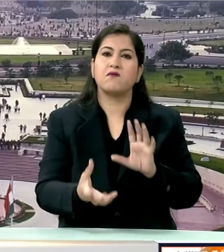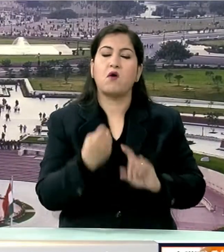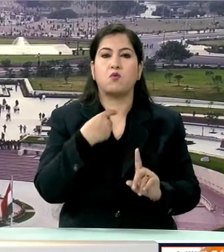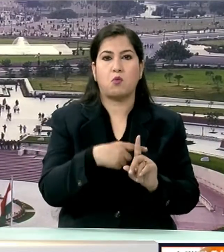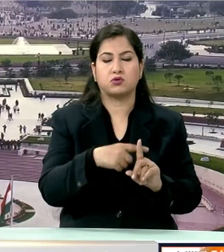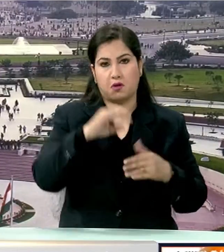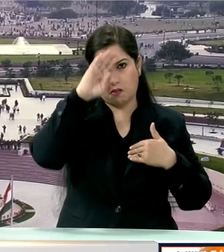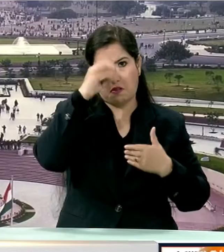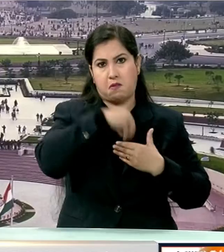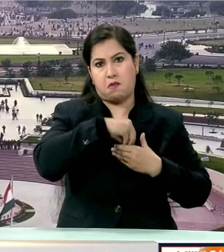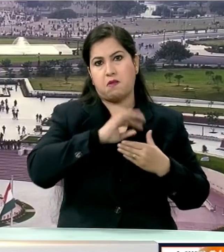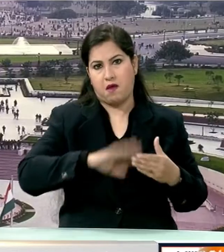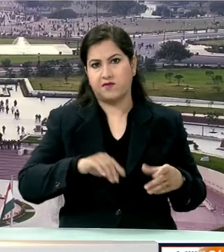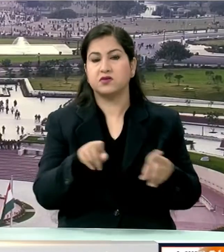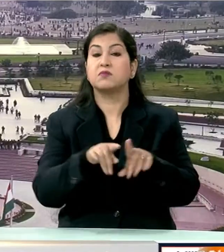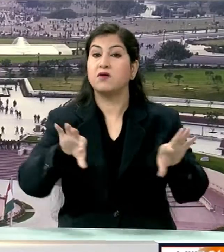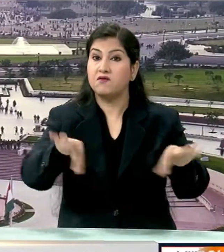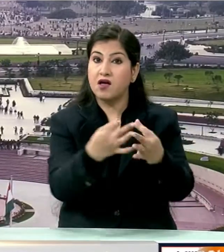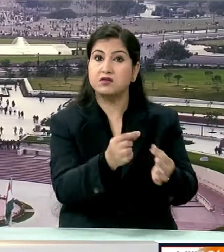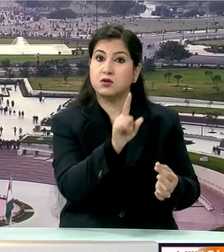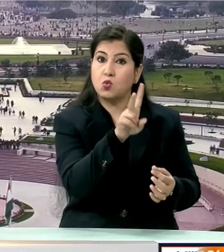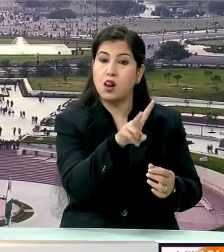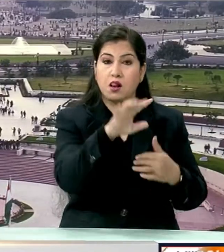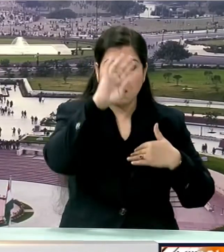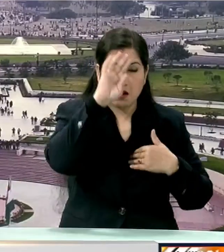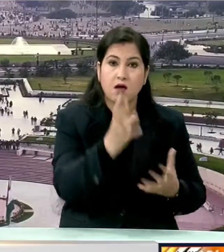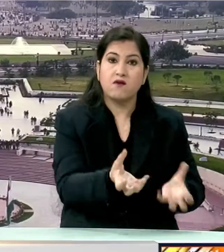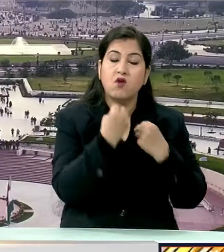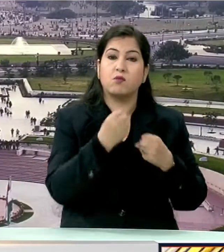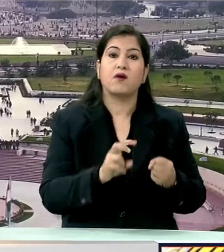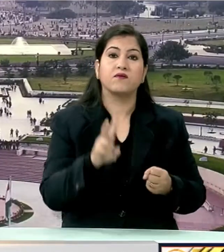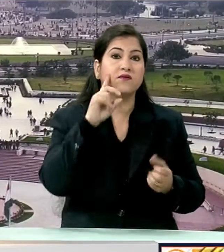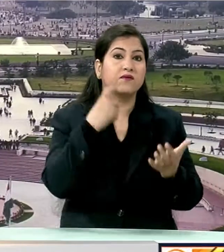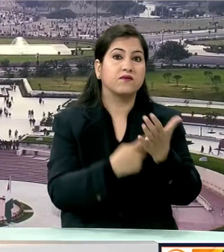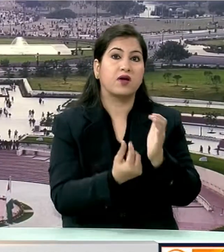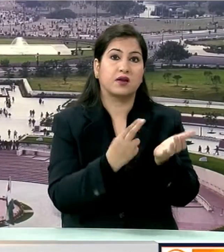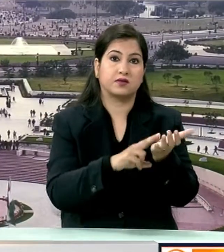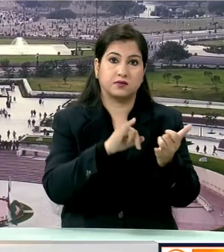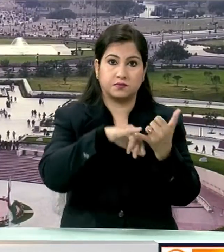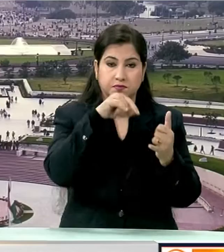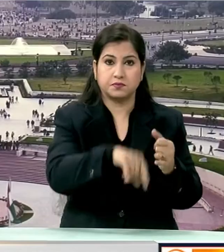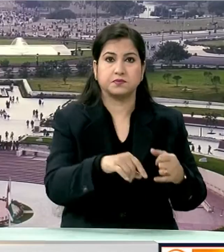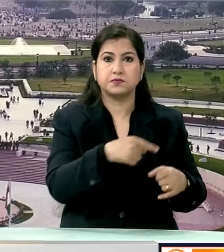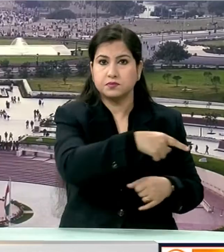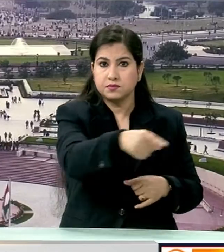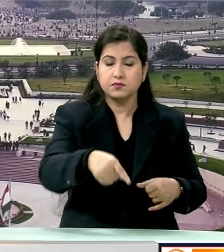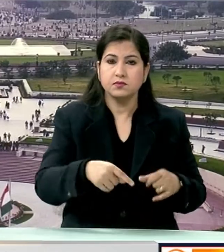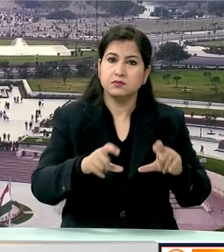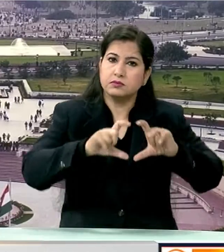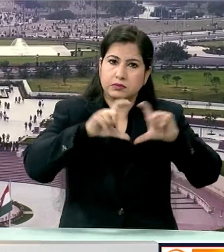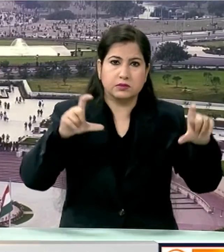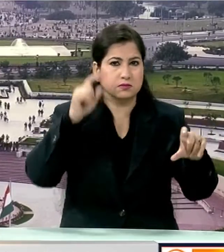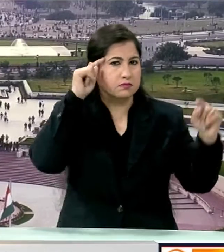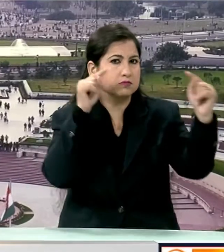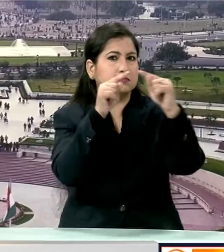case was reported in France, some 12 patients have fully recovered from the virus. Health chiefs said the country has a very clear